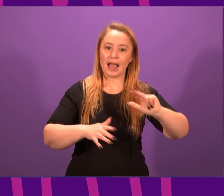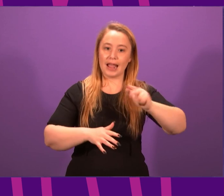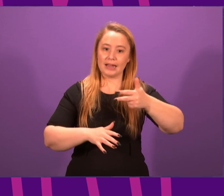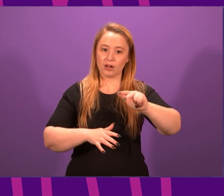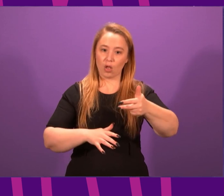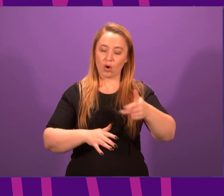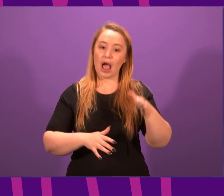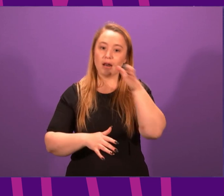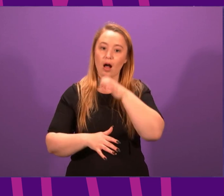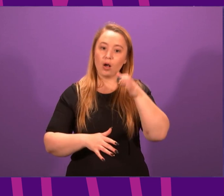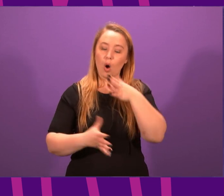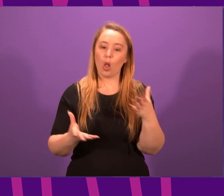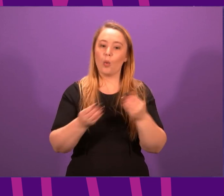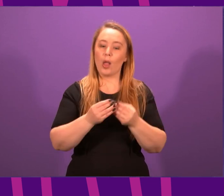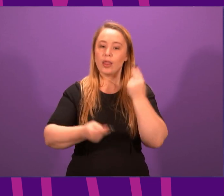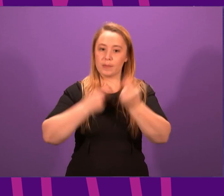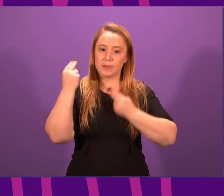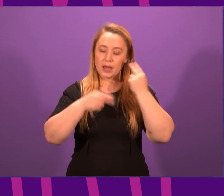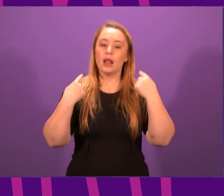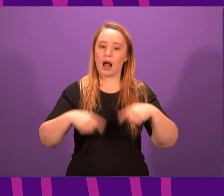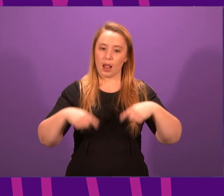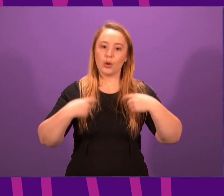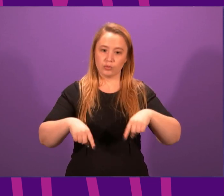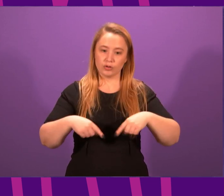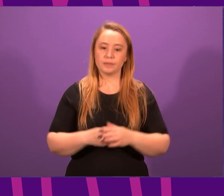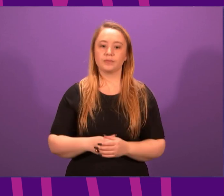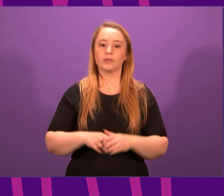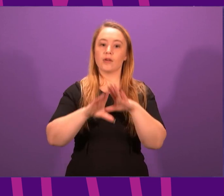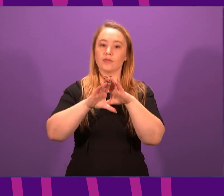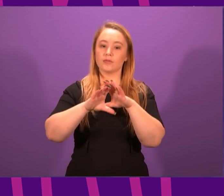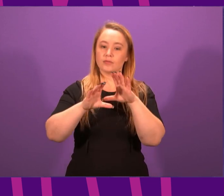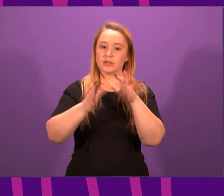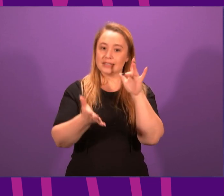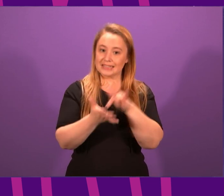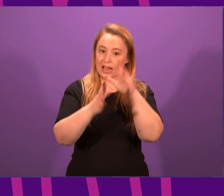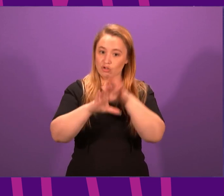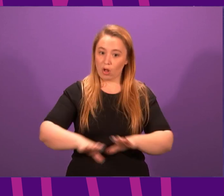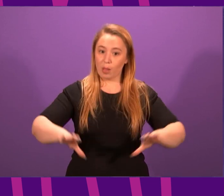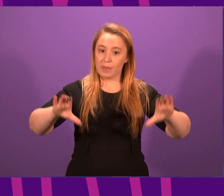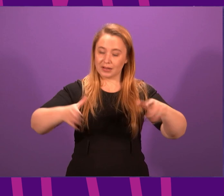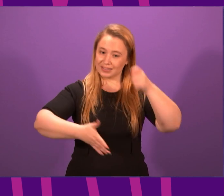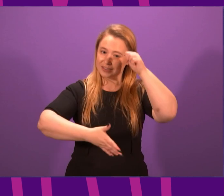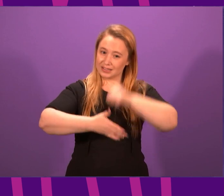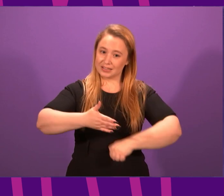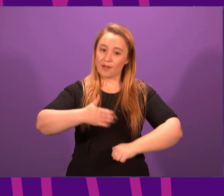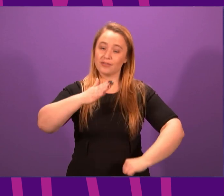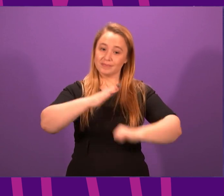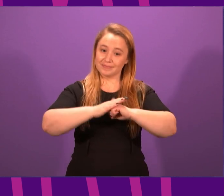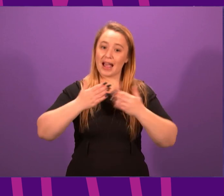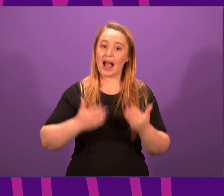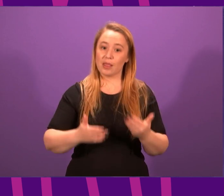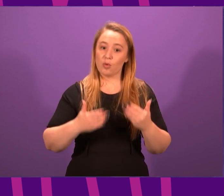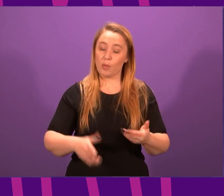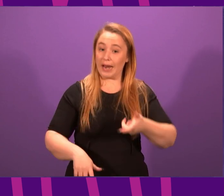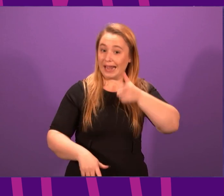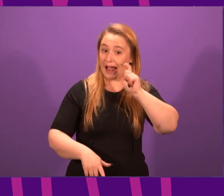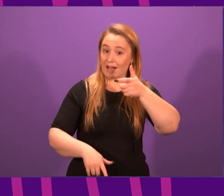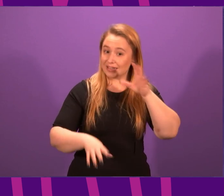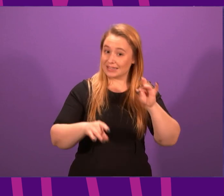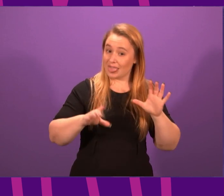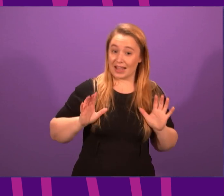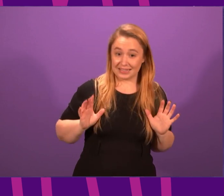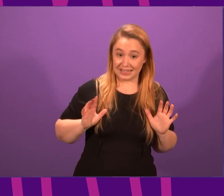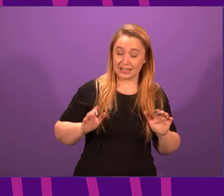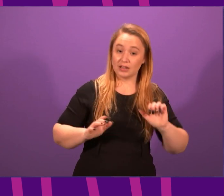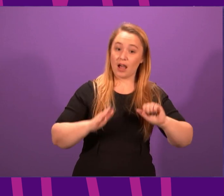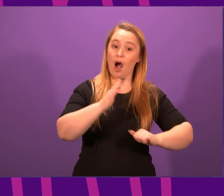be permitted with main meals. In the Central Belt areas, under tougher restrictions just now, only cafes can open until